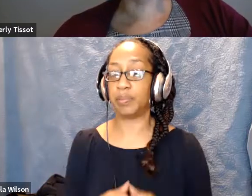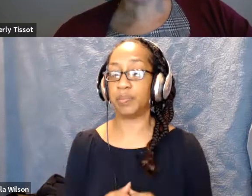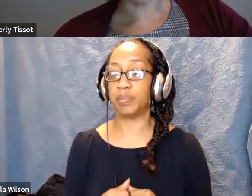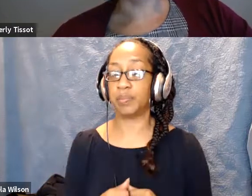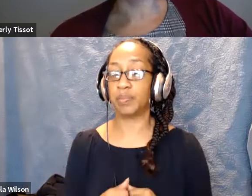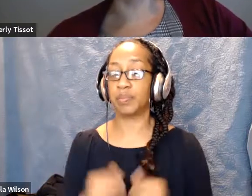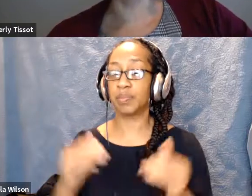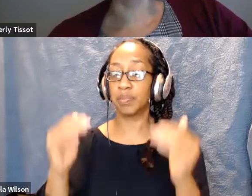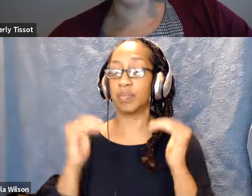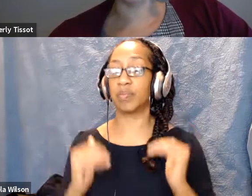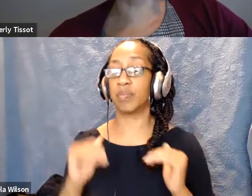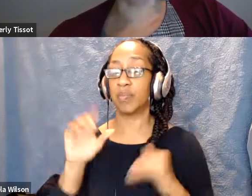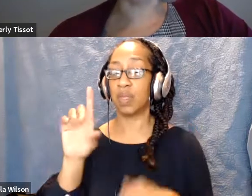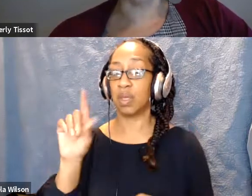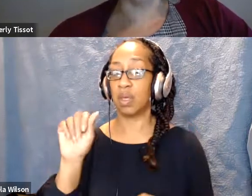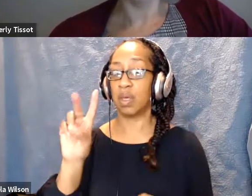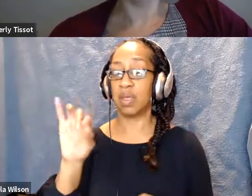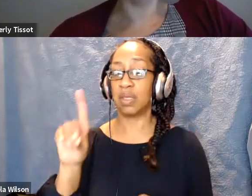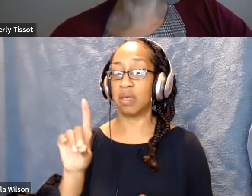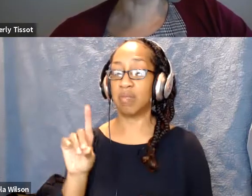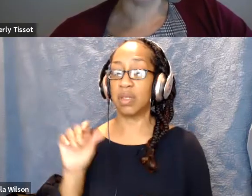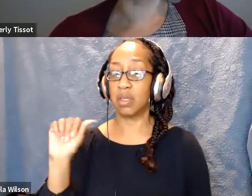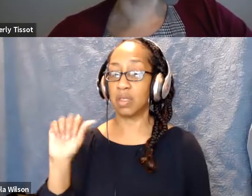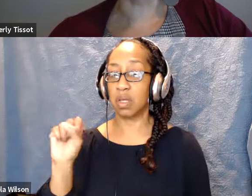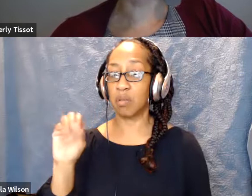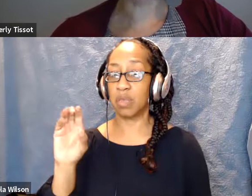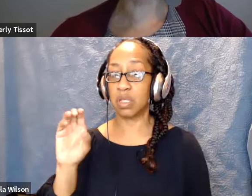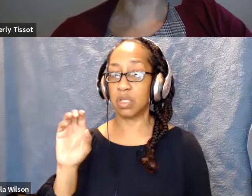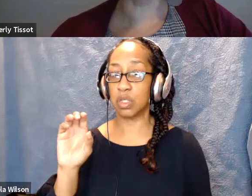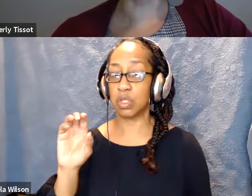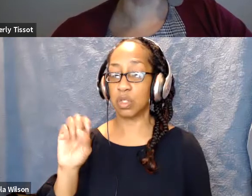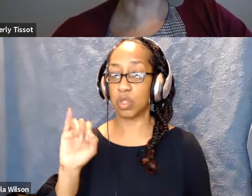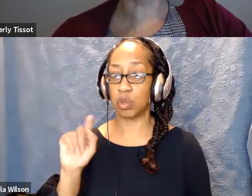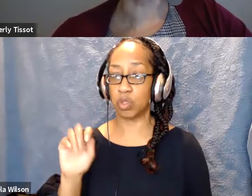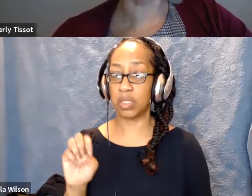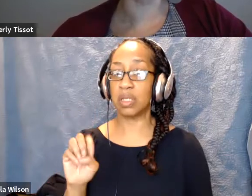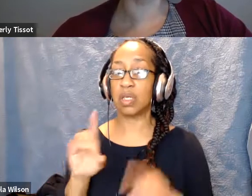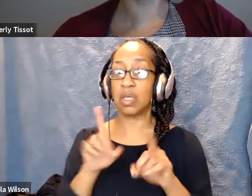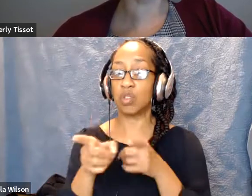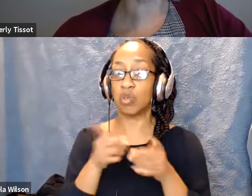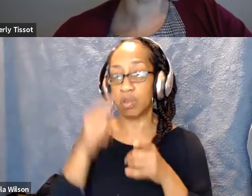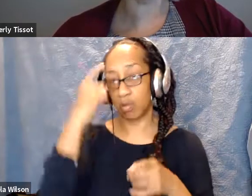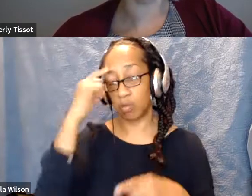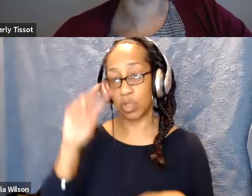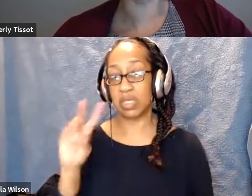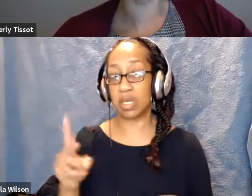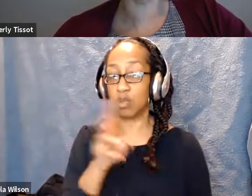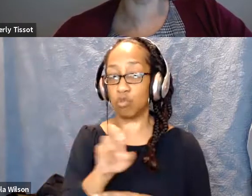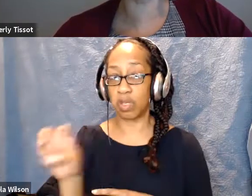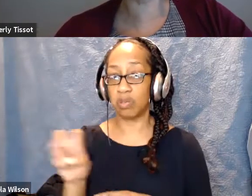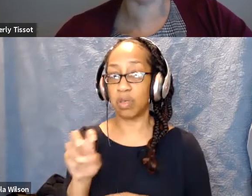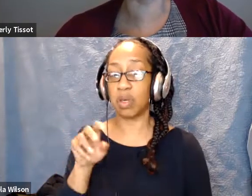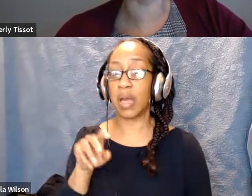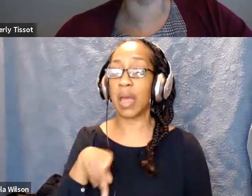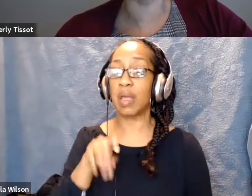David Gardino is the Associate Director, Division Director for the Secondary Transition and Post-Secondary Team within the